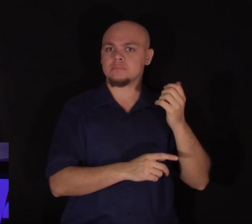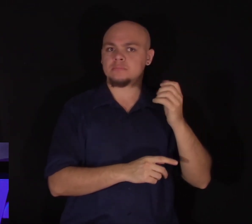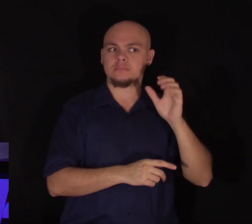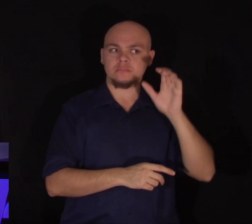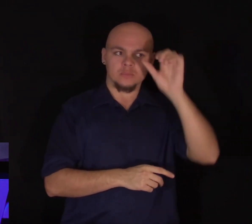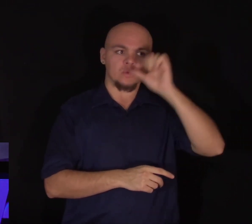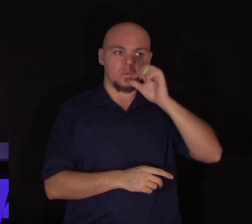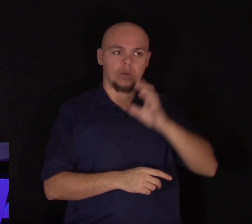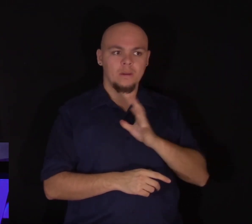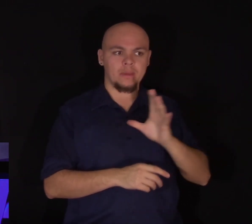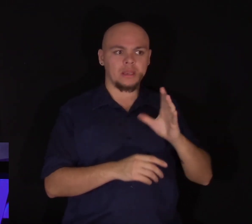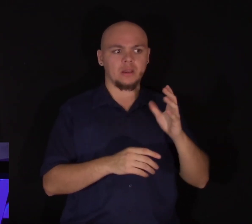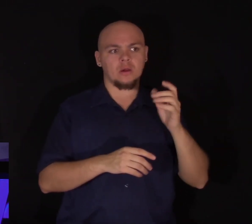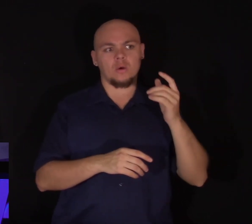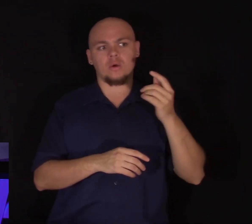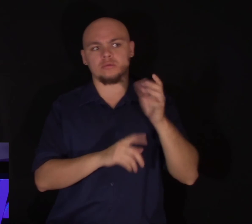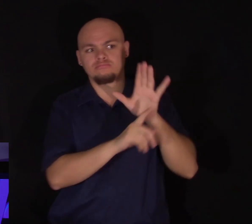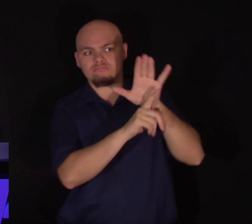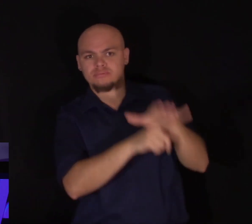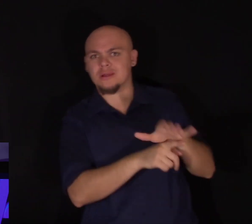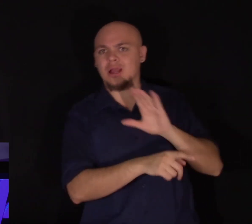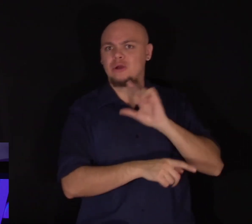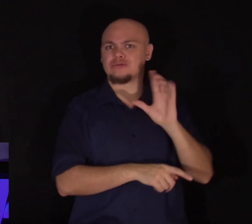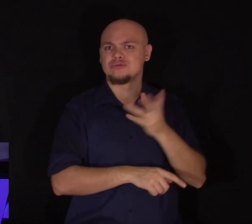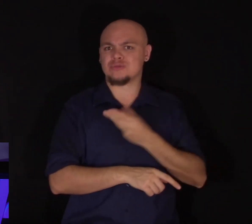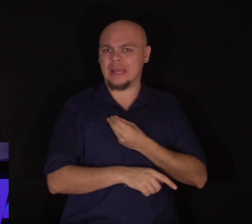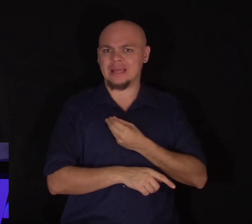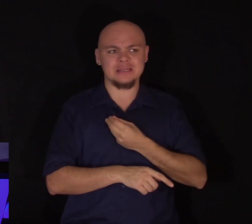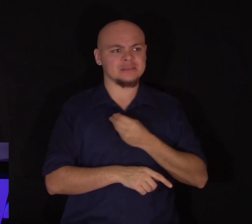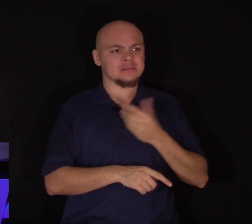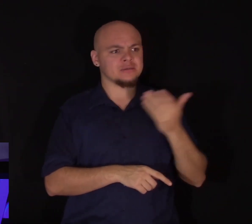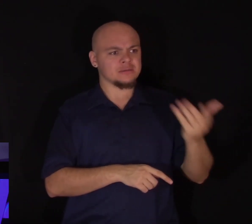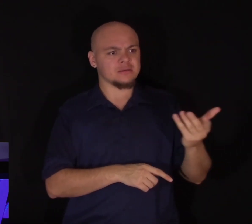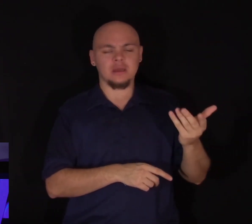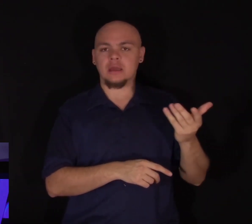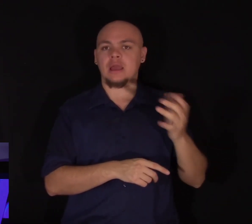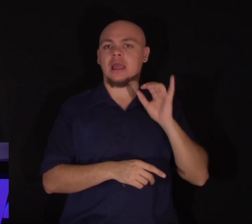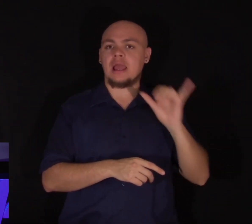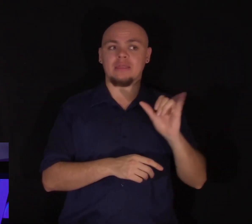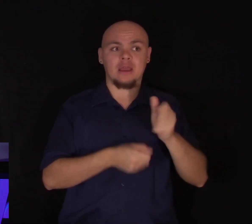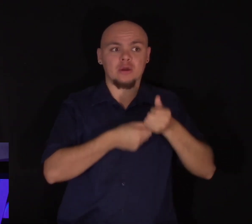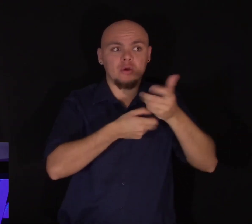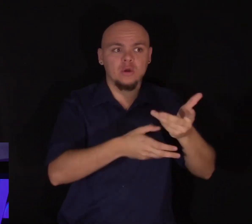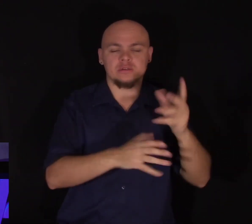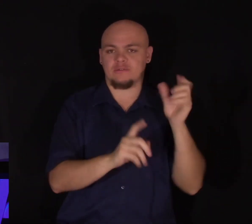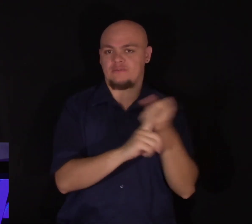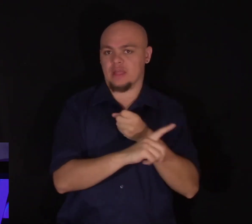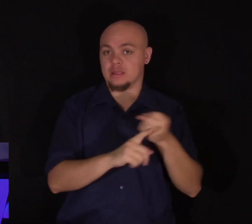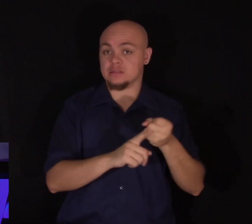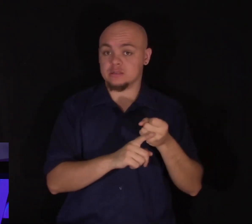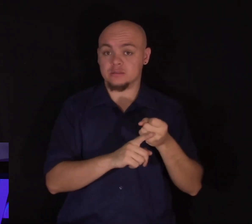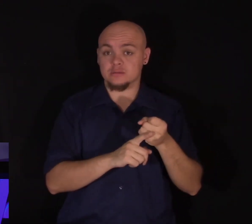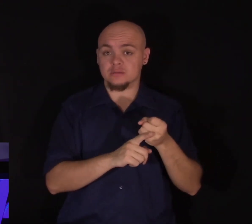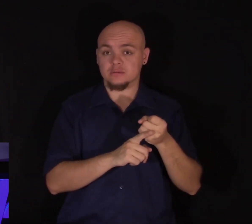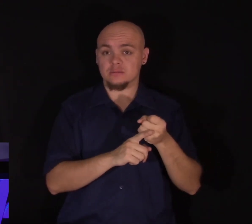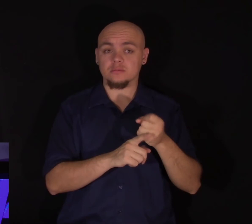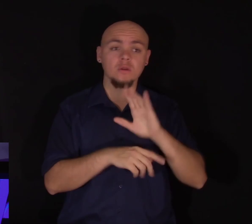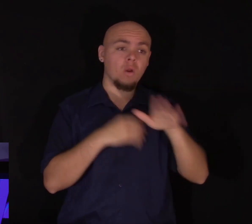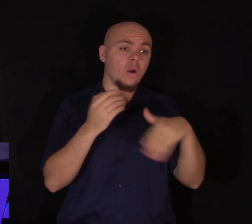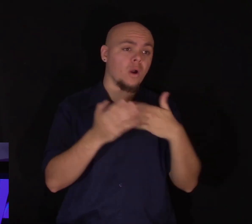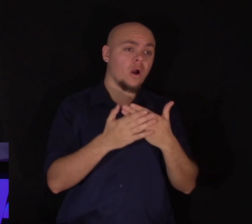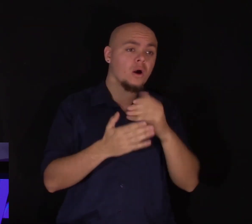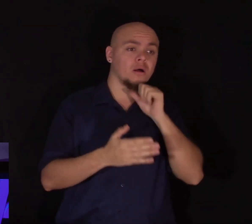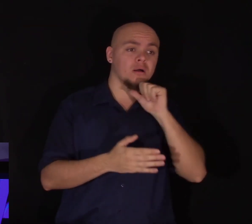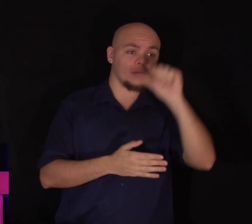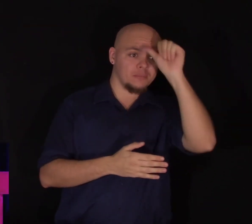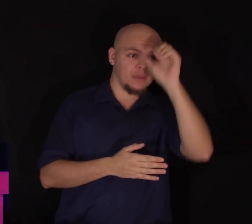are perpetuating a culture of sexism that breeds inequality, and that leads to violence. And if you want to use the phrase, not all men, how about we use it